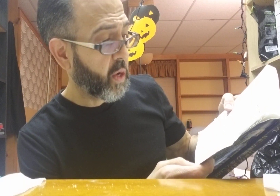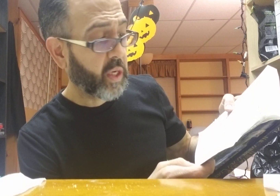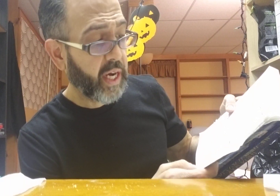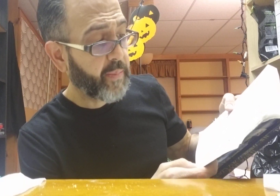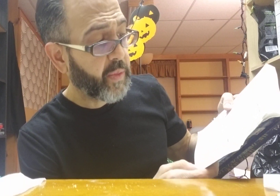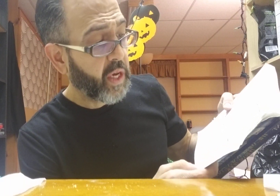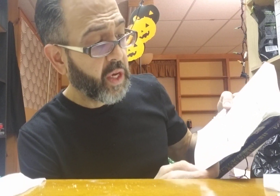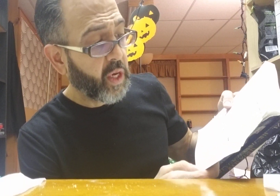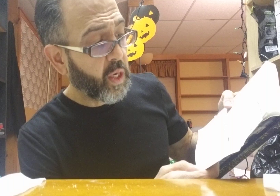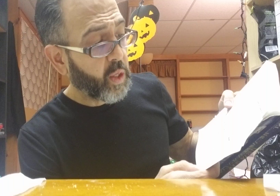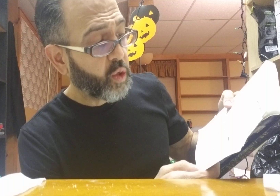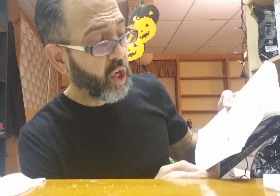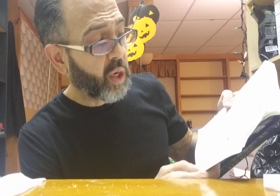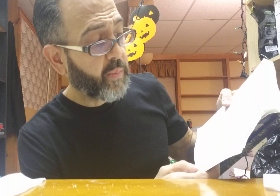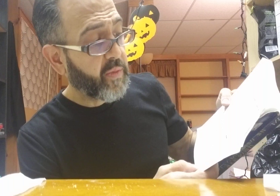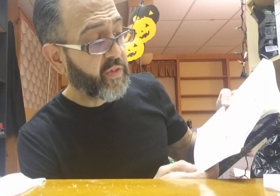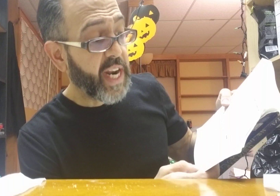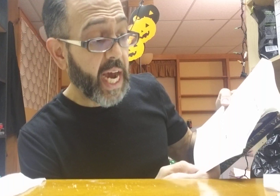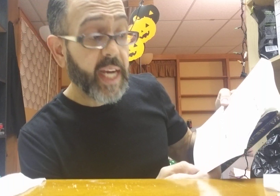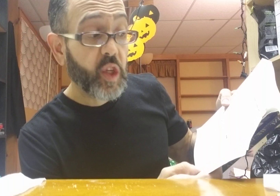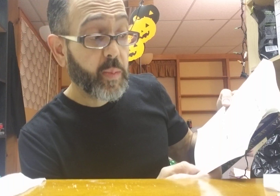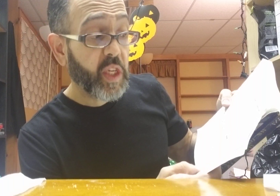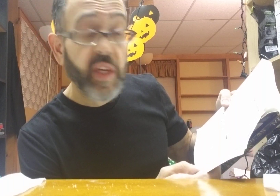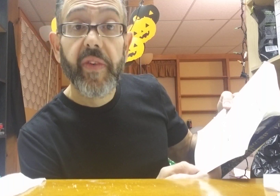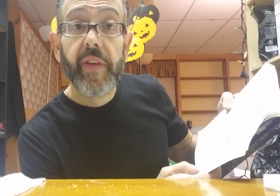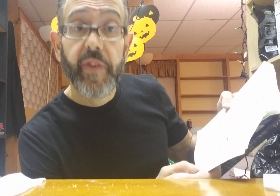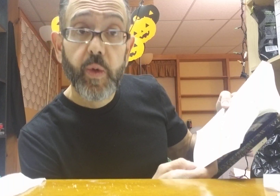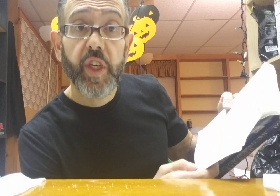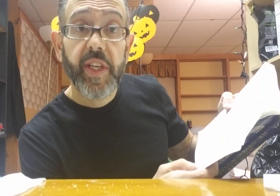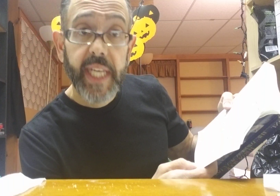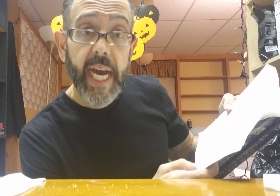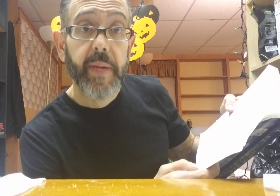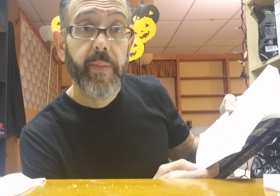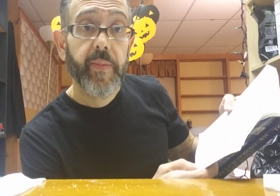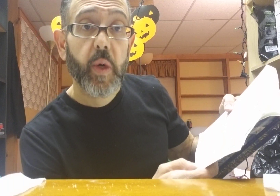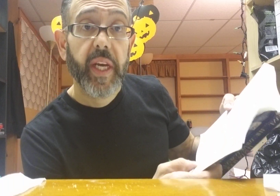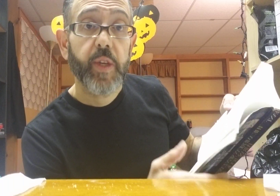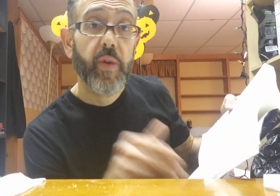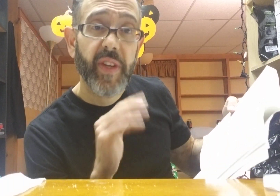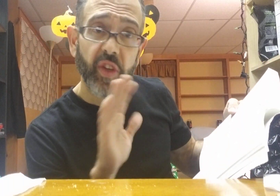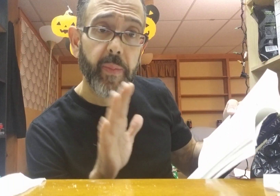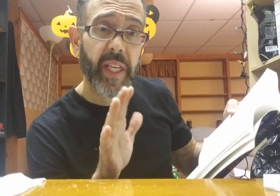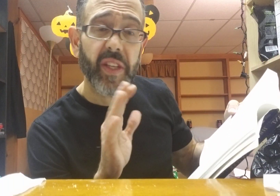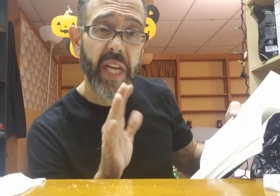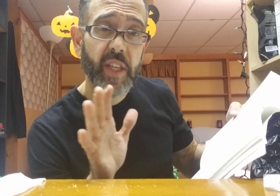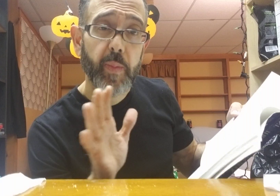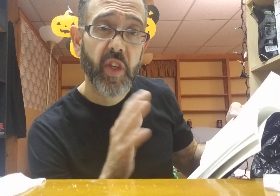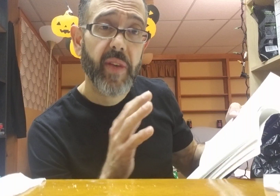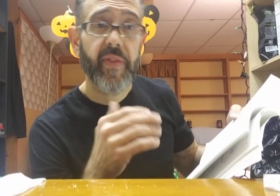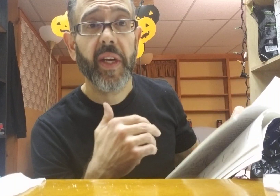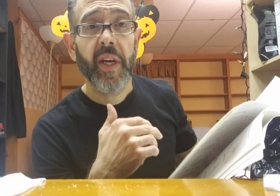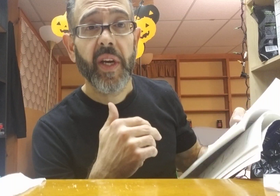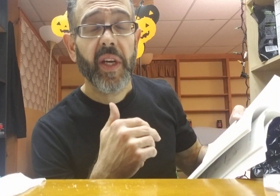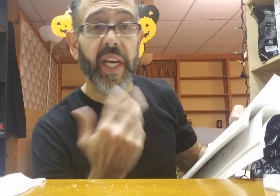okay. So for non-specific future time, okay. So for something that's not specific, like